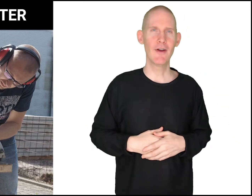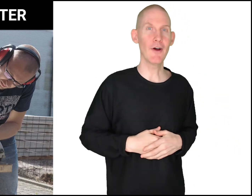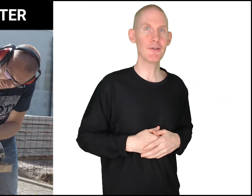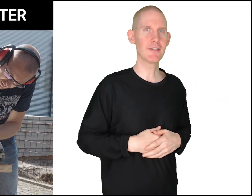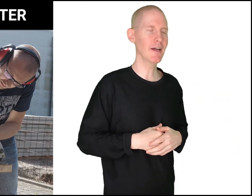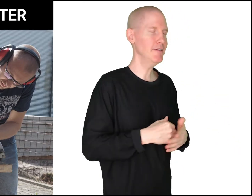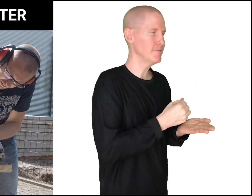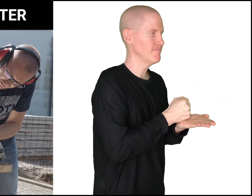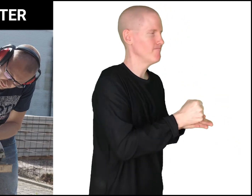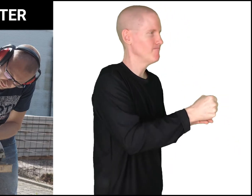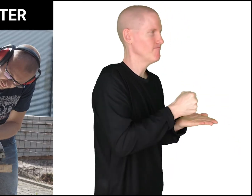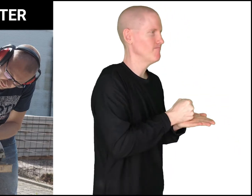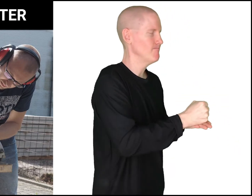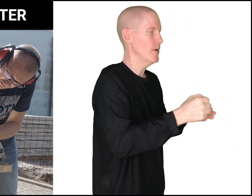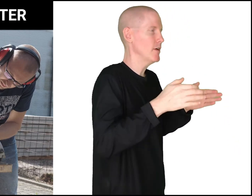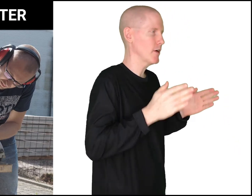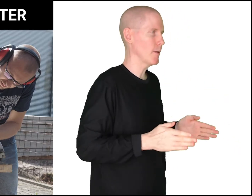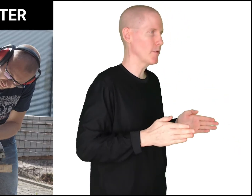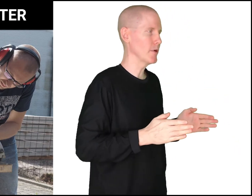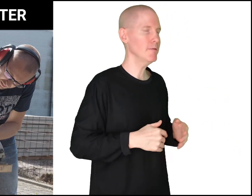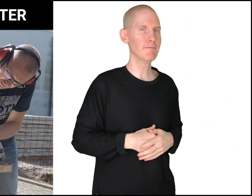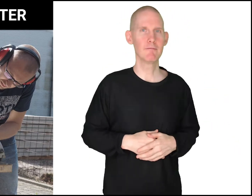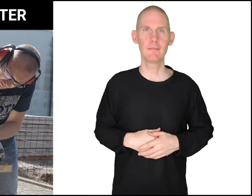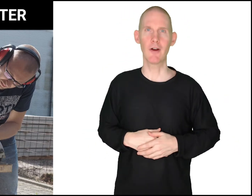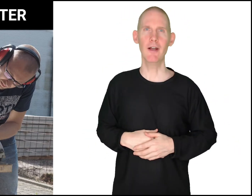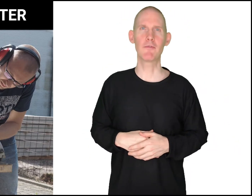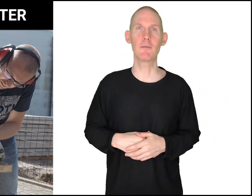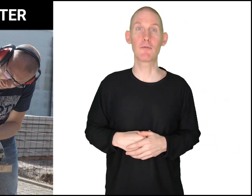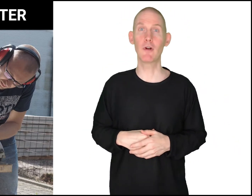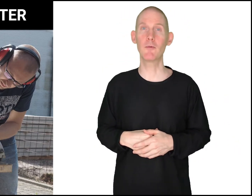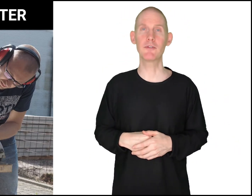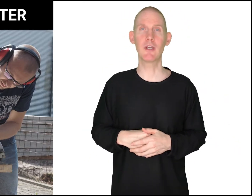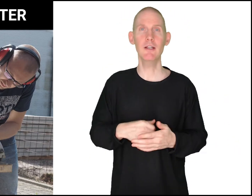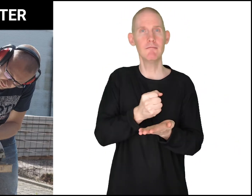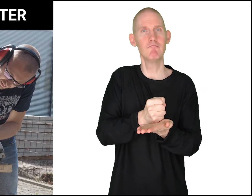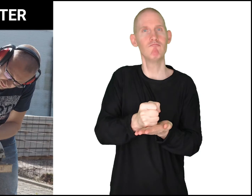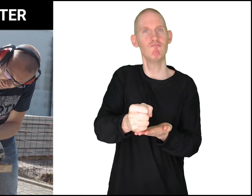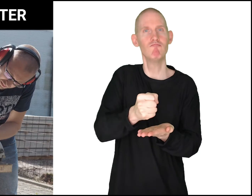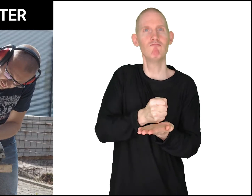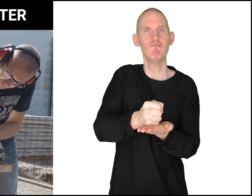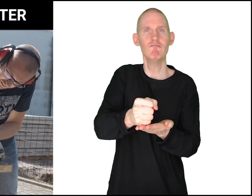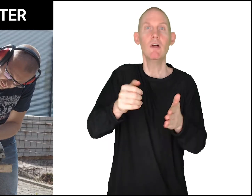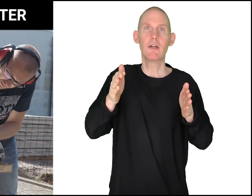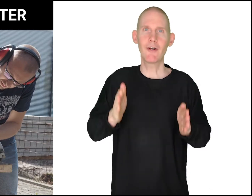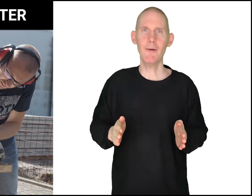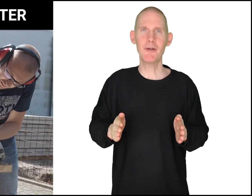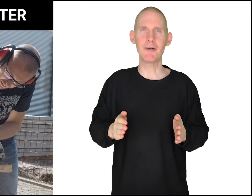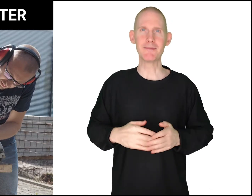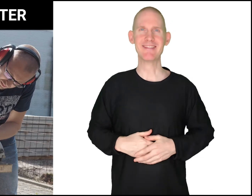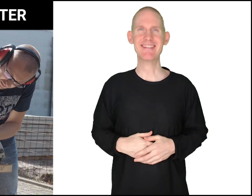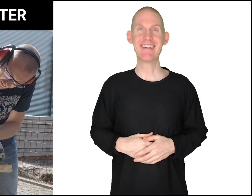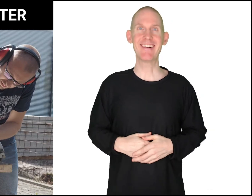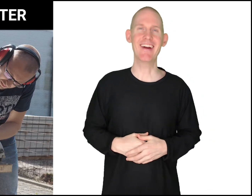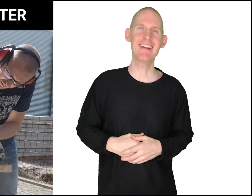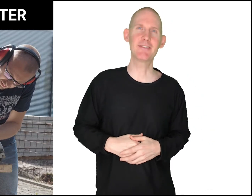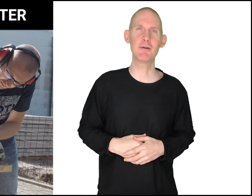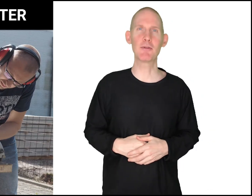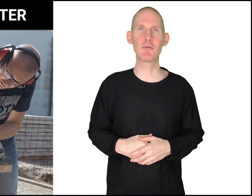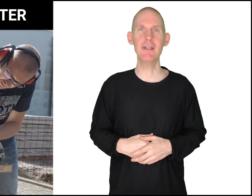Other side. Carpenter. All right, from the front once again. Carpenter. All right, let's do it 3